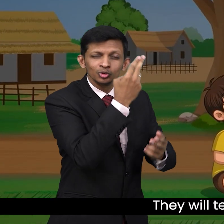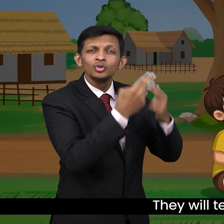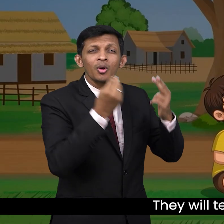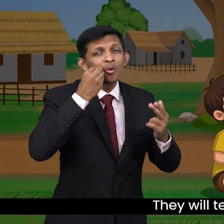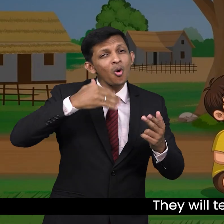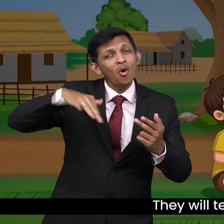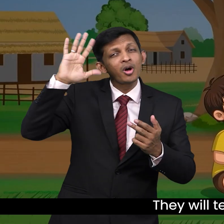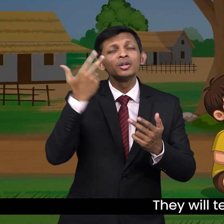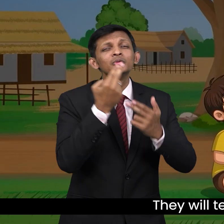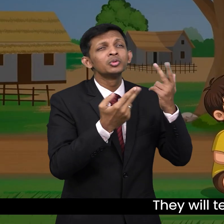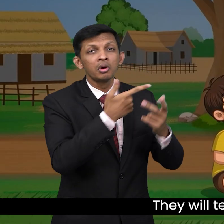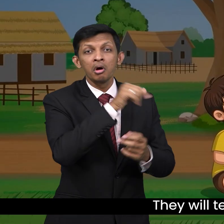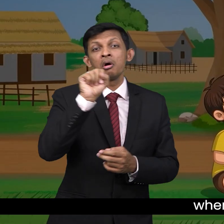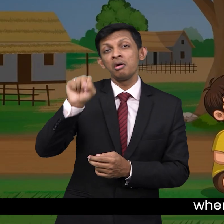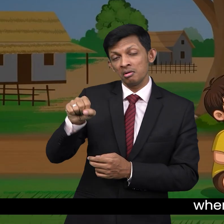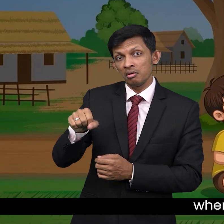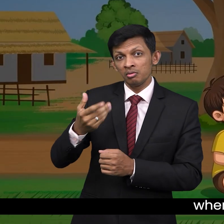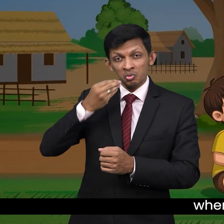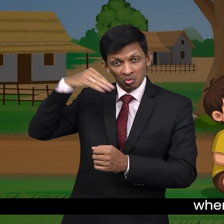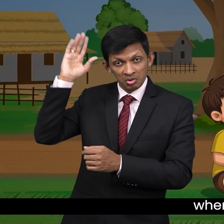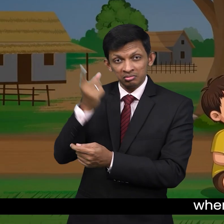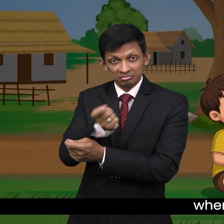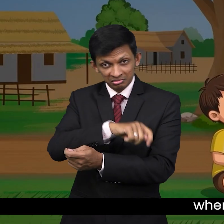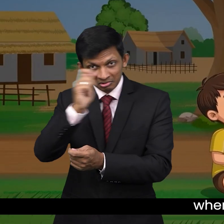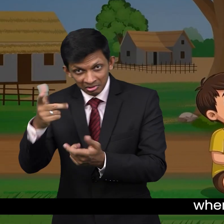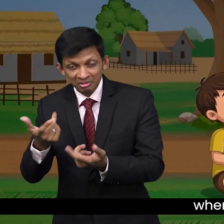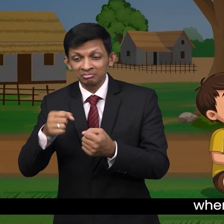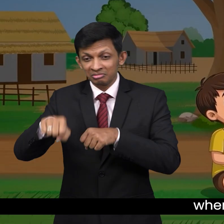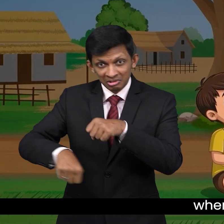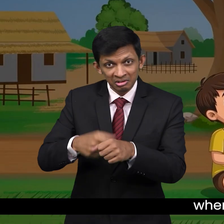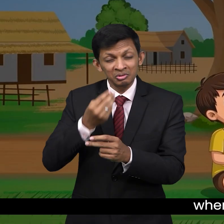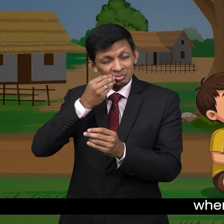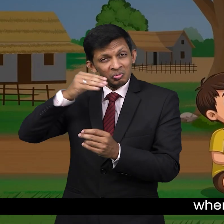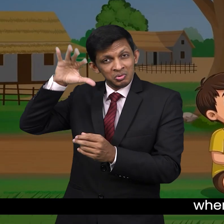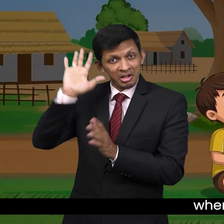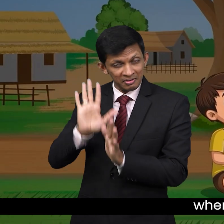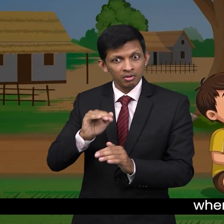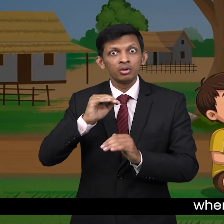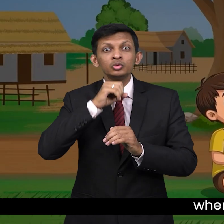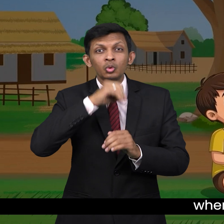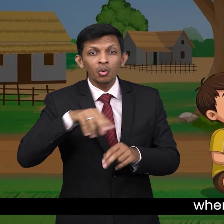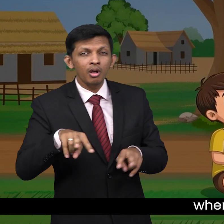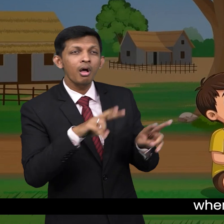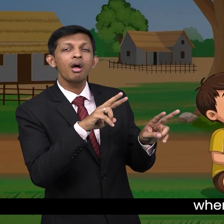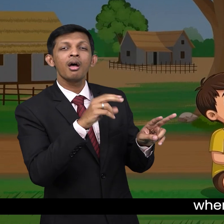They will tell you how they traveled when they were young.